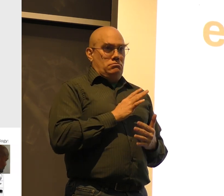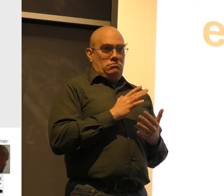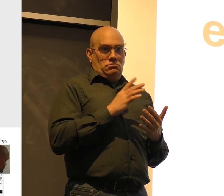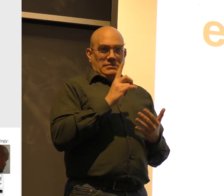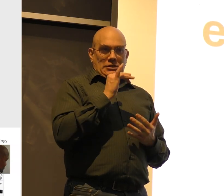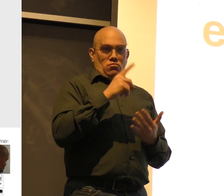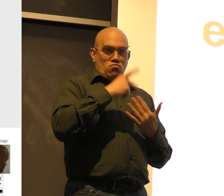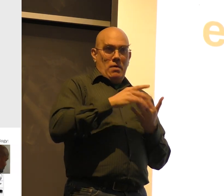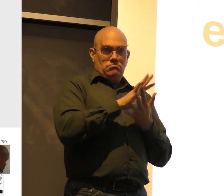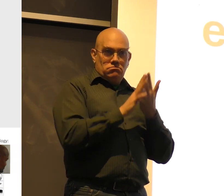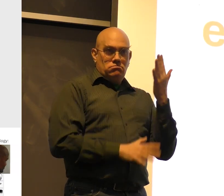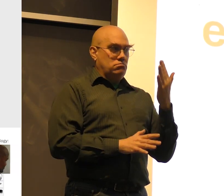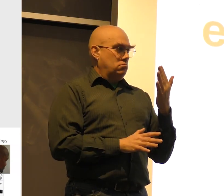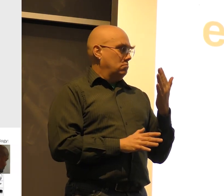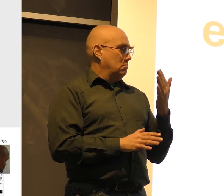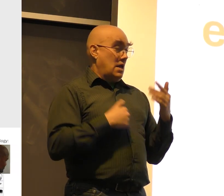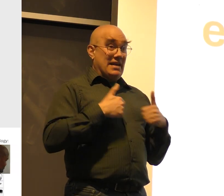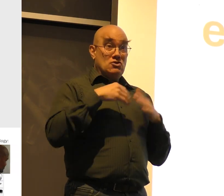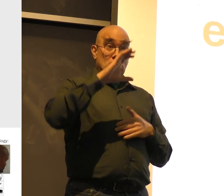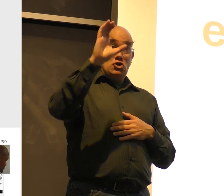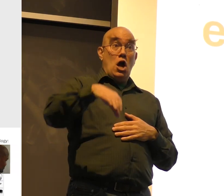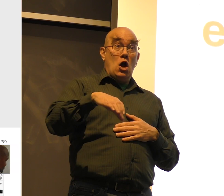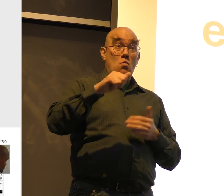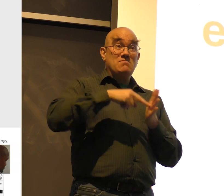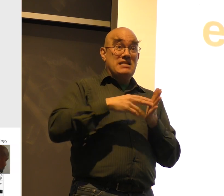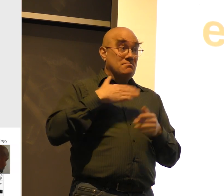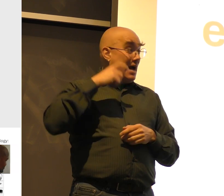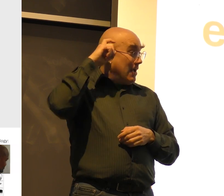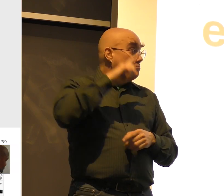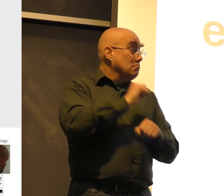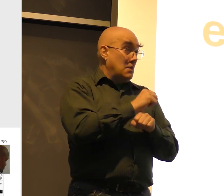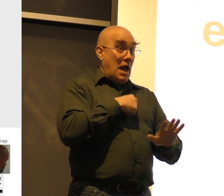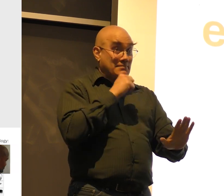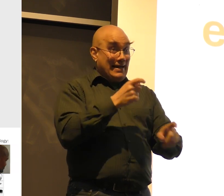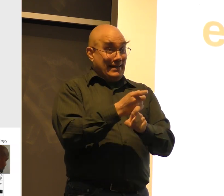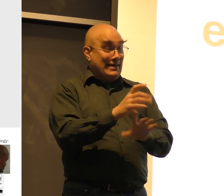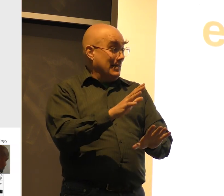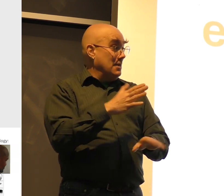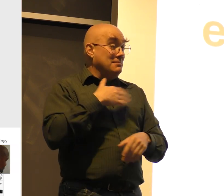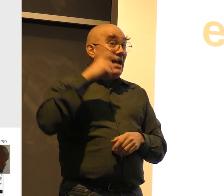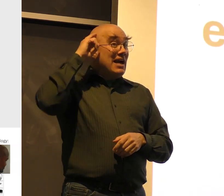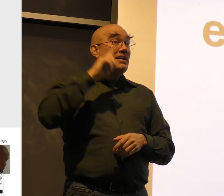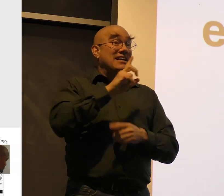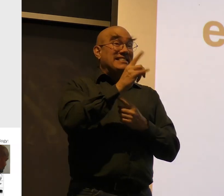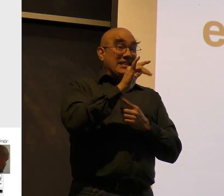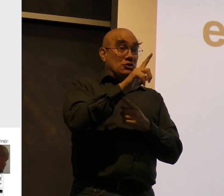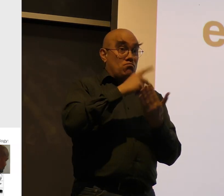but now, with the digital programming and mapping, I mean, I live in Chicago, which means my hearing aid, and I'm not kidding, my hearing aids